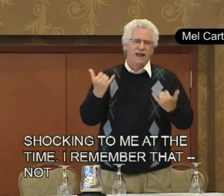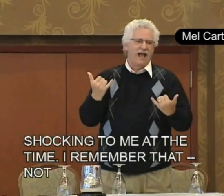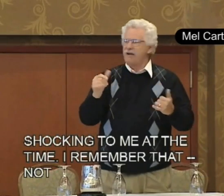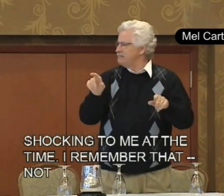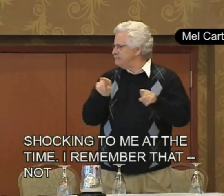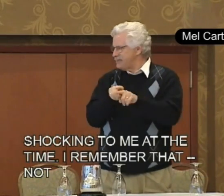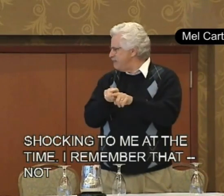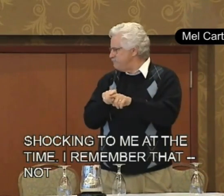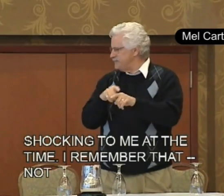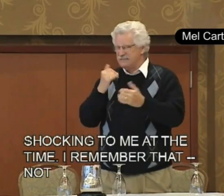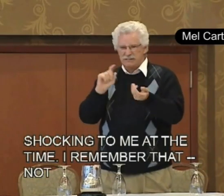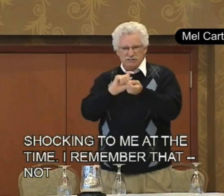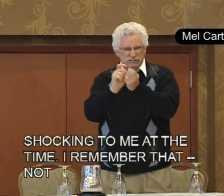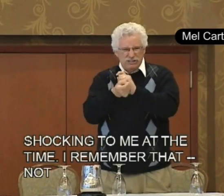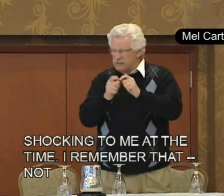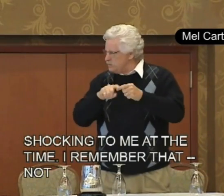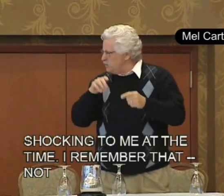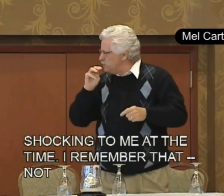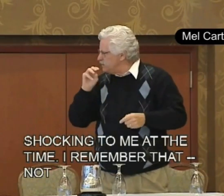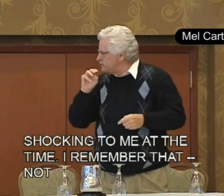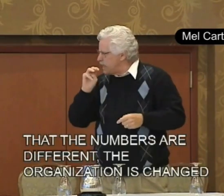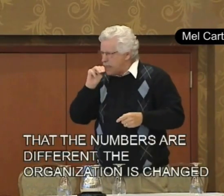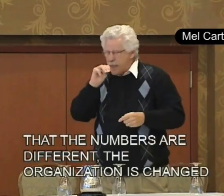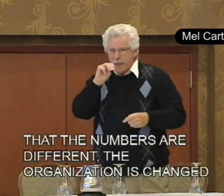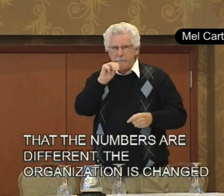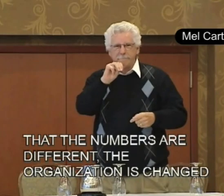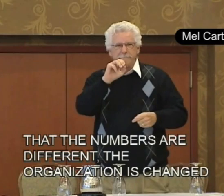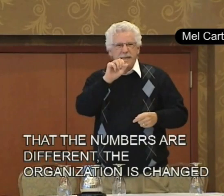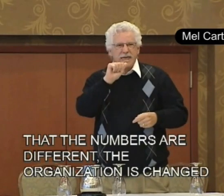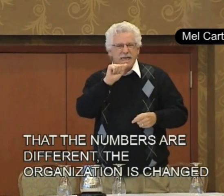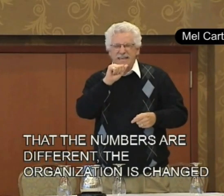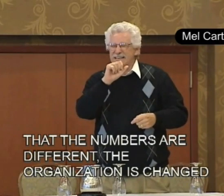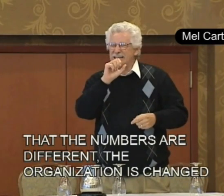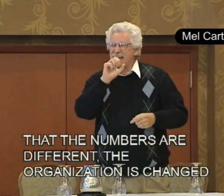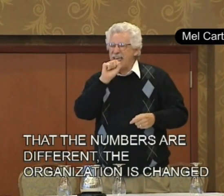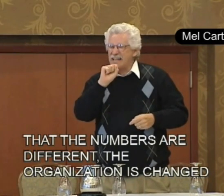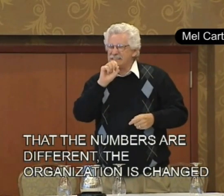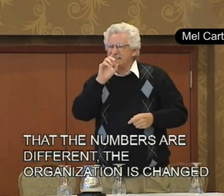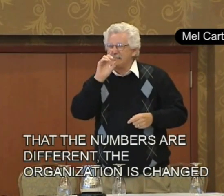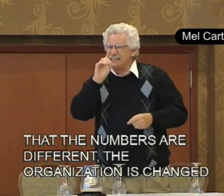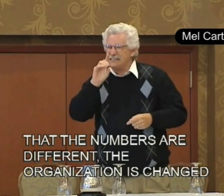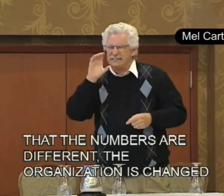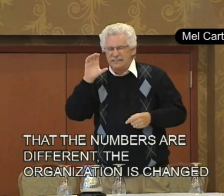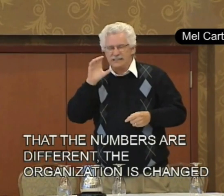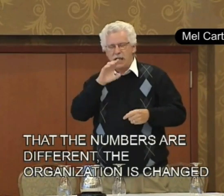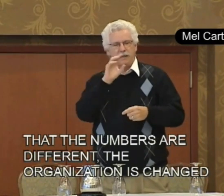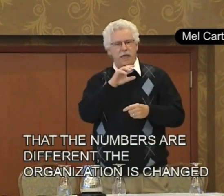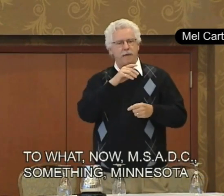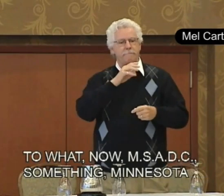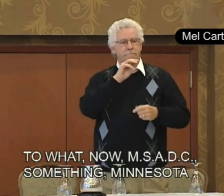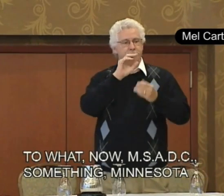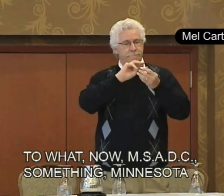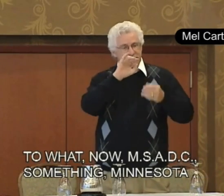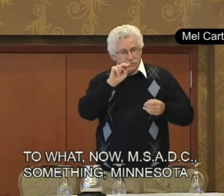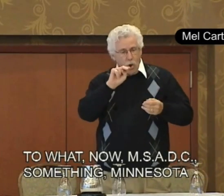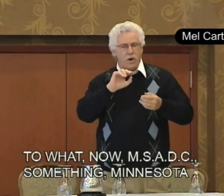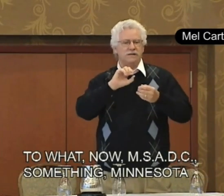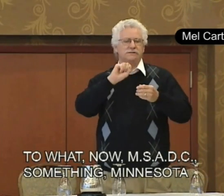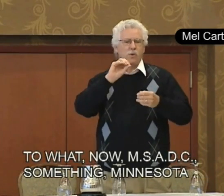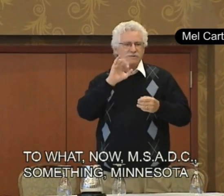the numbers are different and the organization has changed now to MS DC or something Minnesota